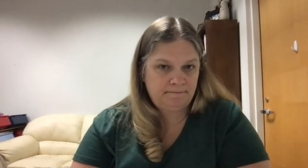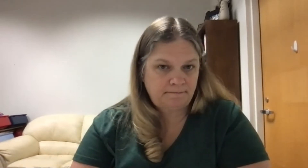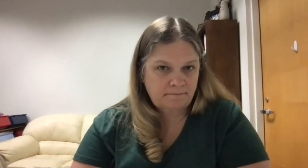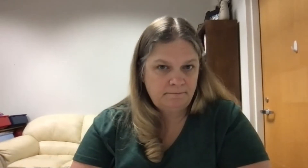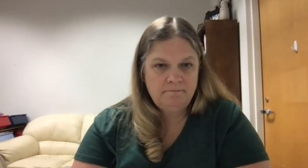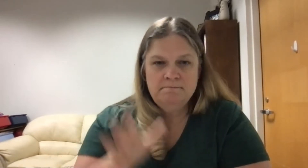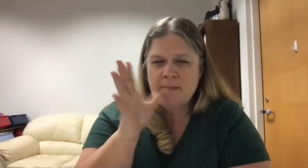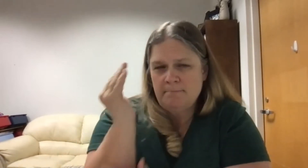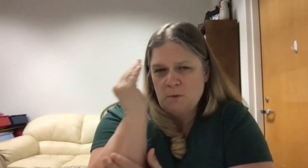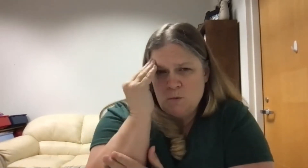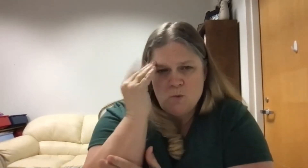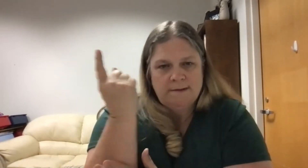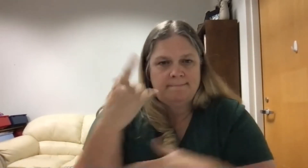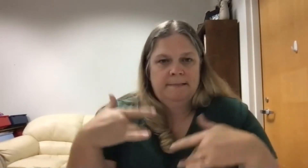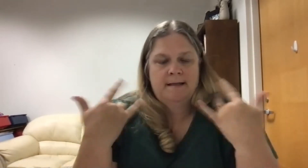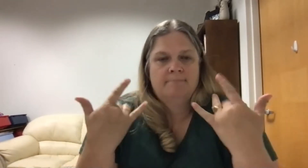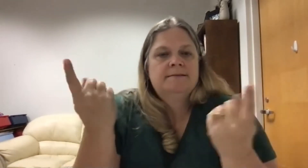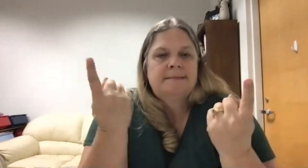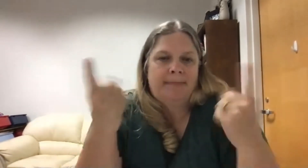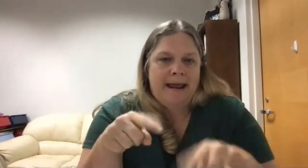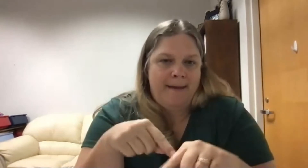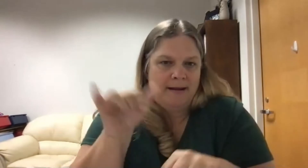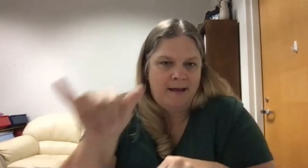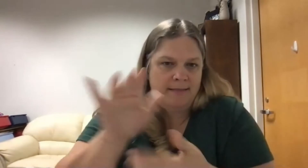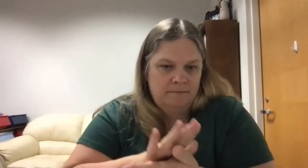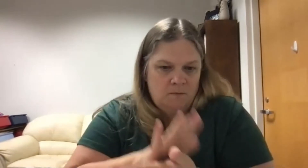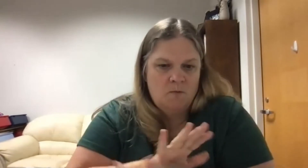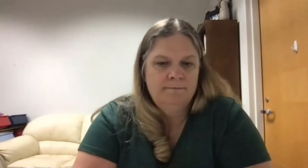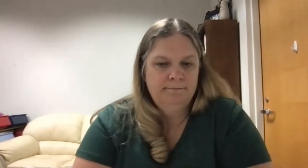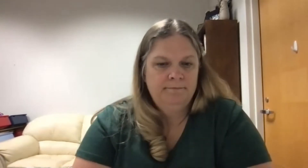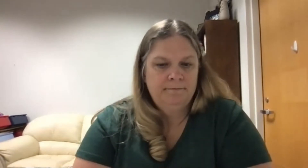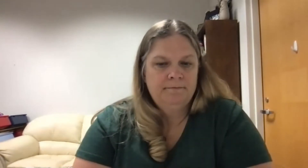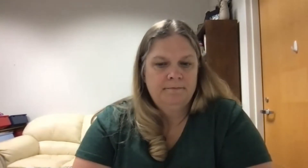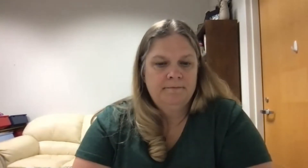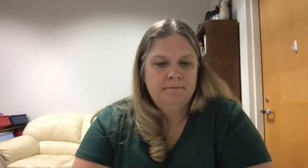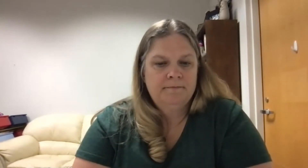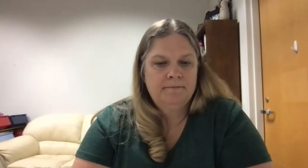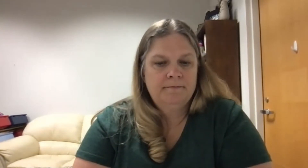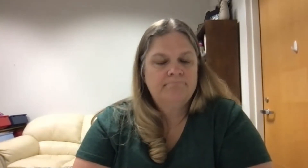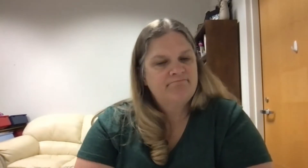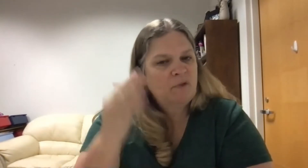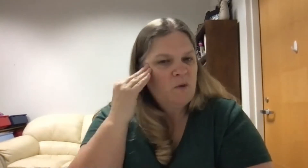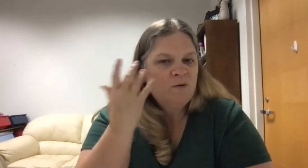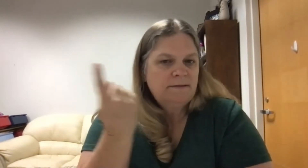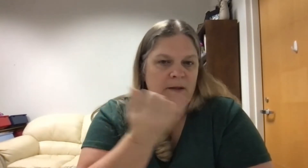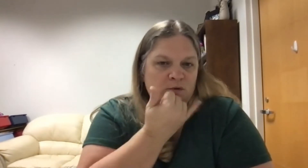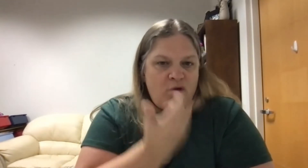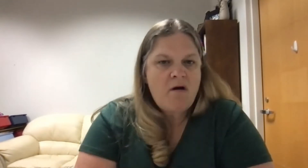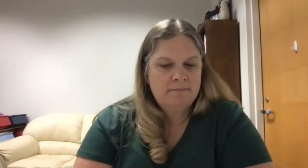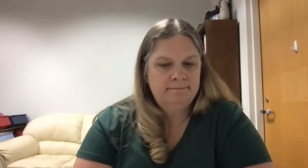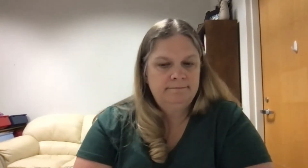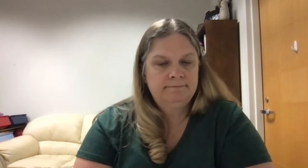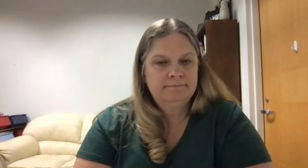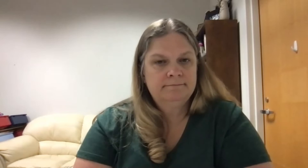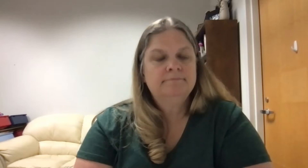his communication skills. And mom knew something had happened, something occurred in that